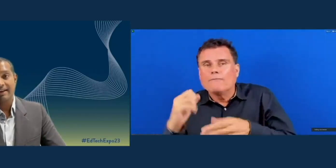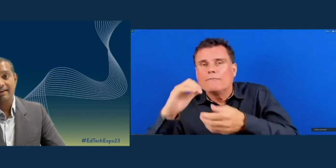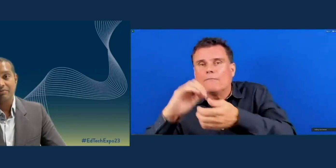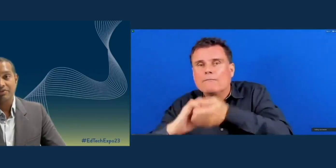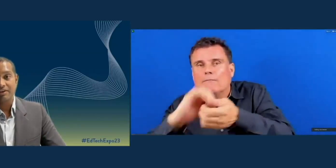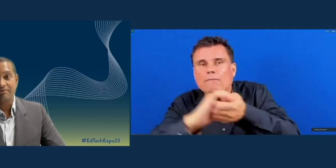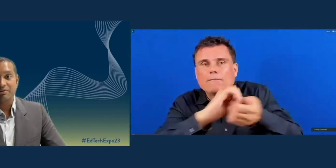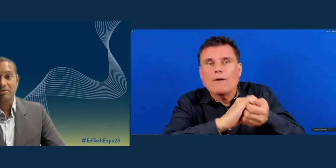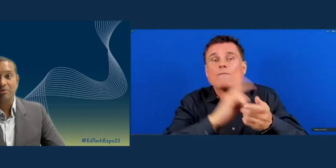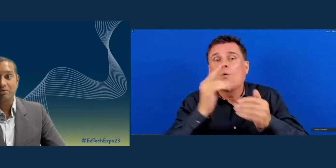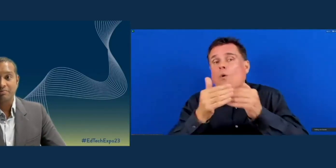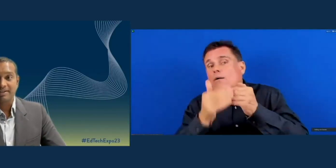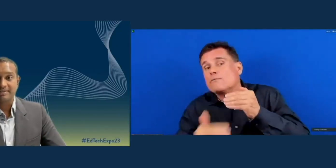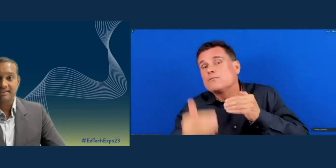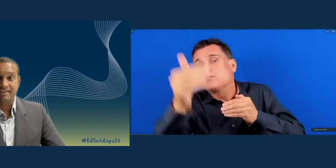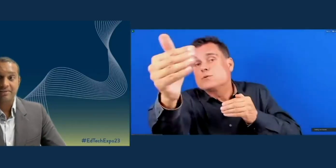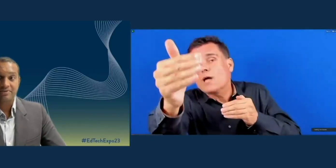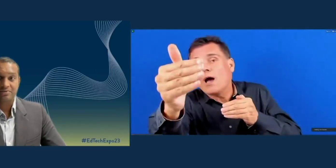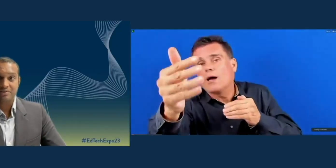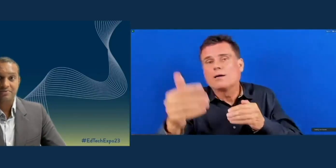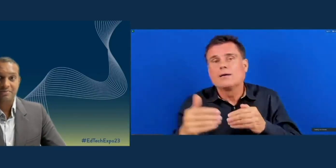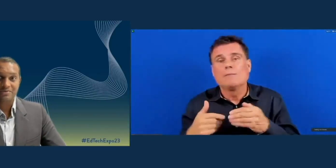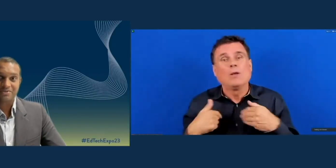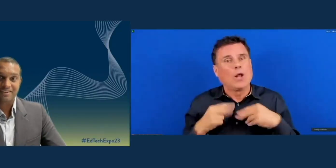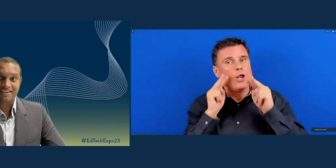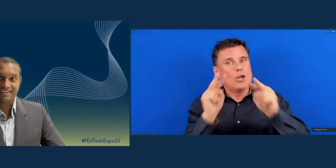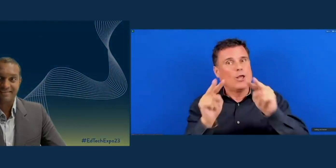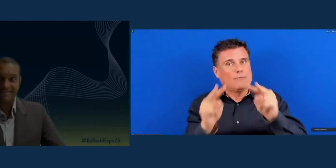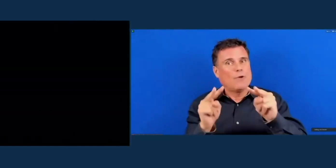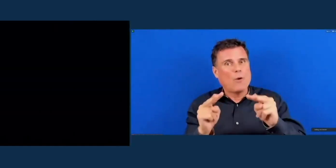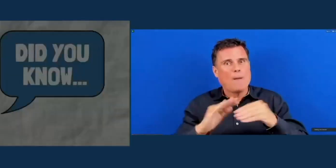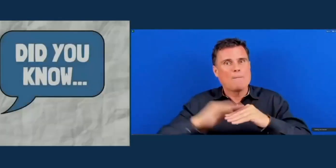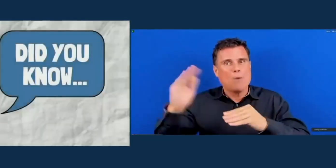and wish everyone all the best. Thank you for this wonderful opportunity.